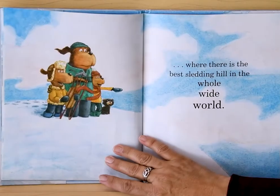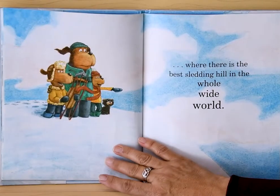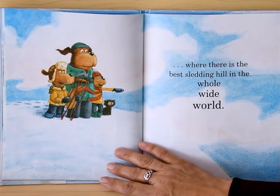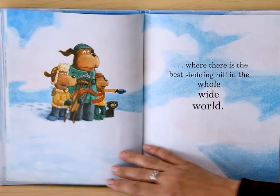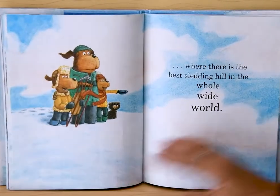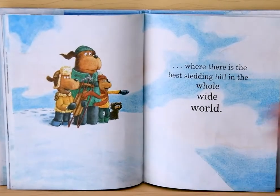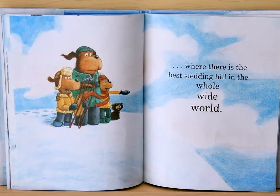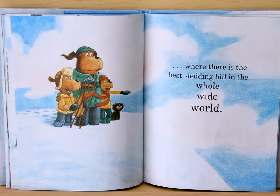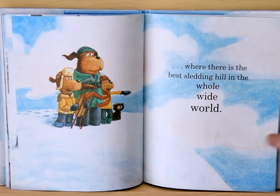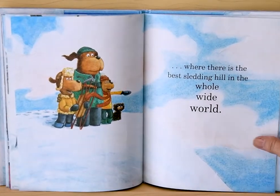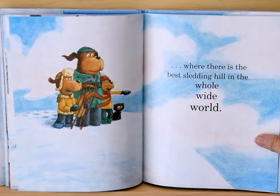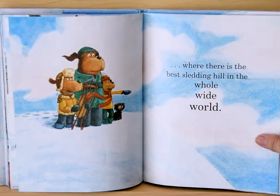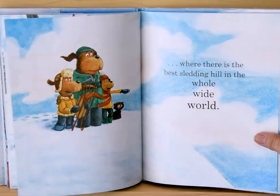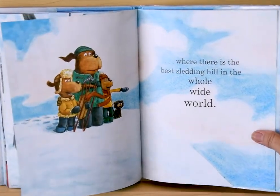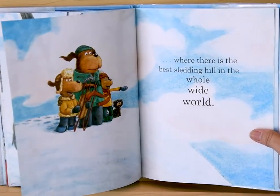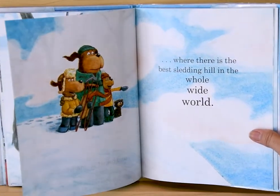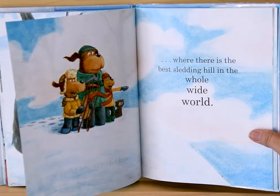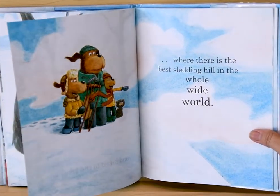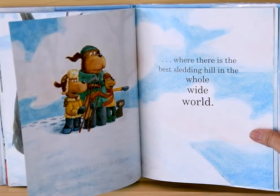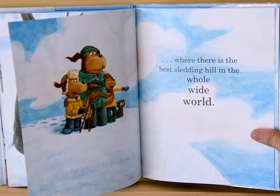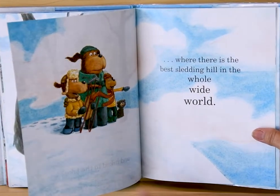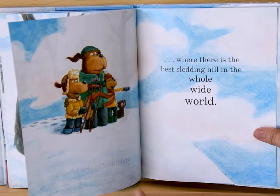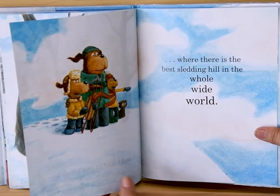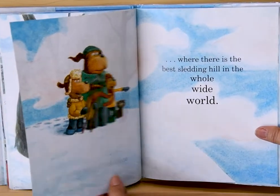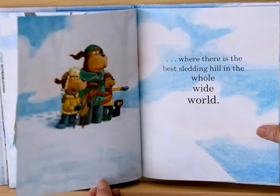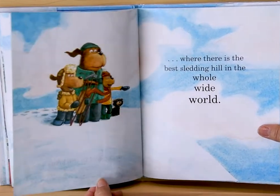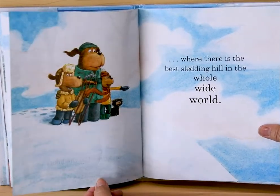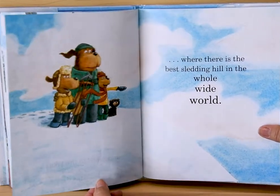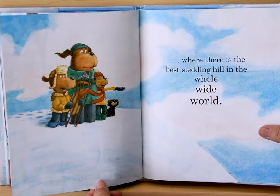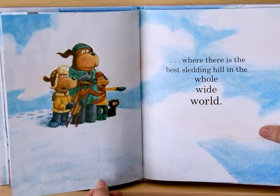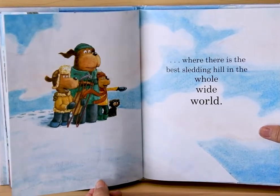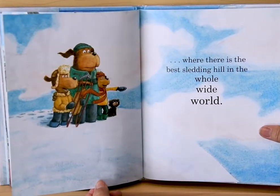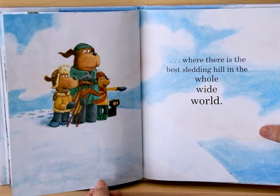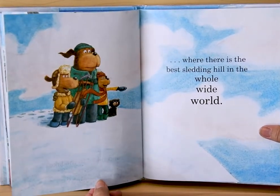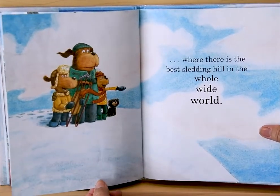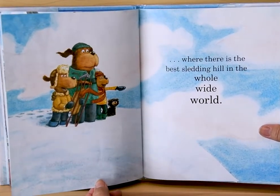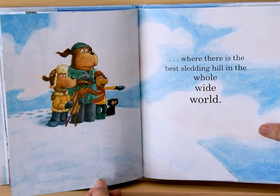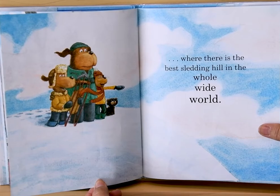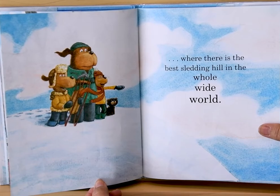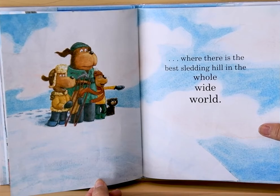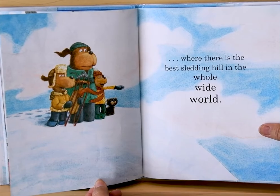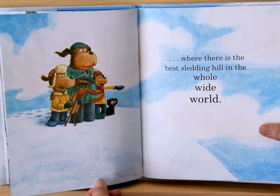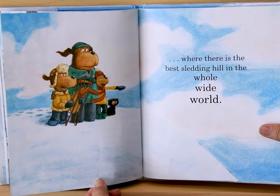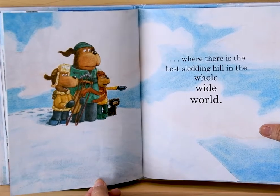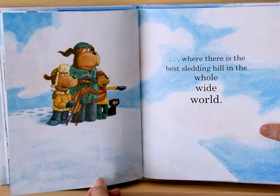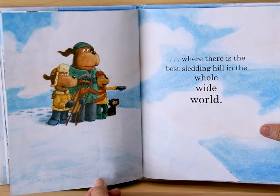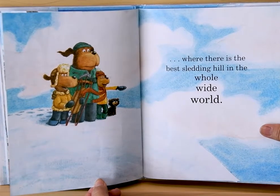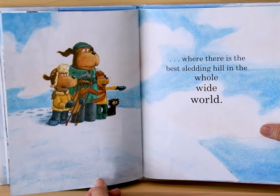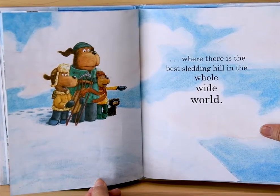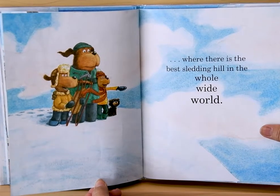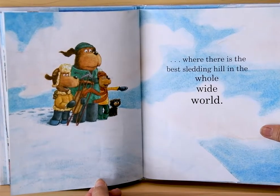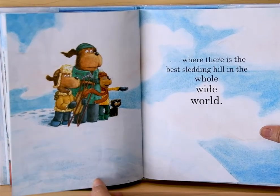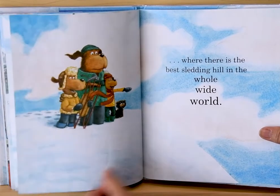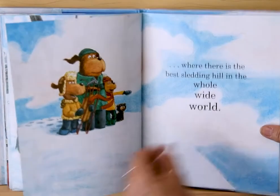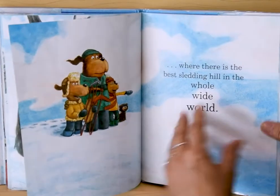snow. Where there is the best sledding hill in the whole wide